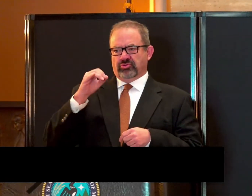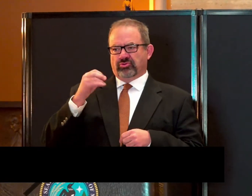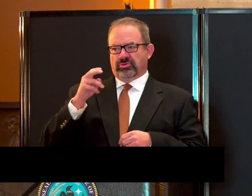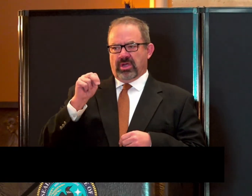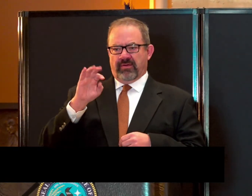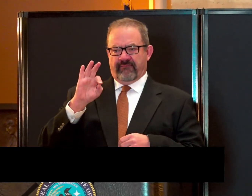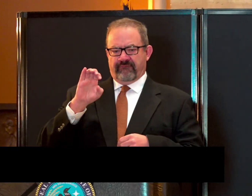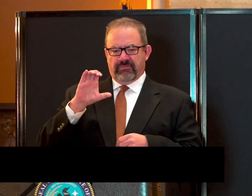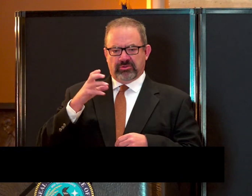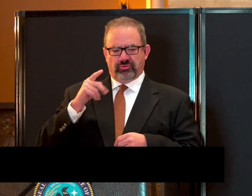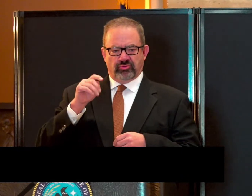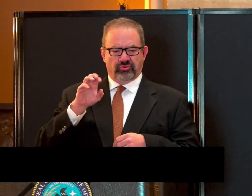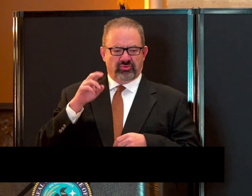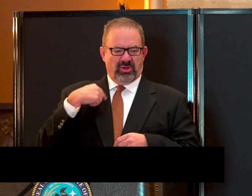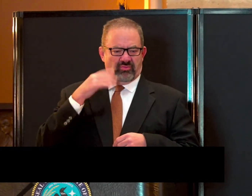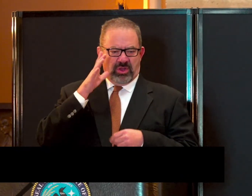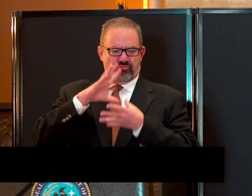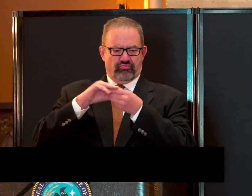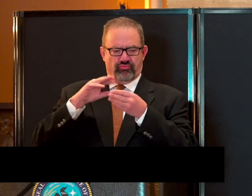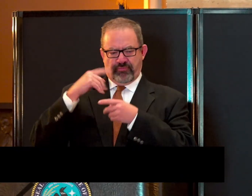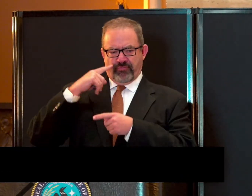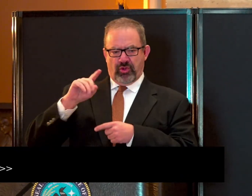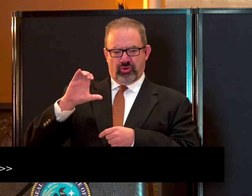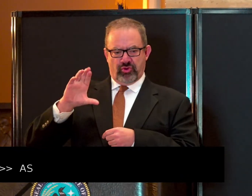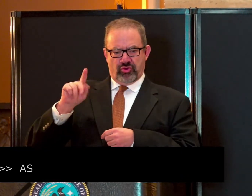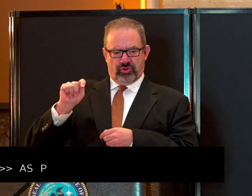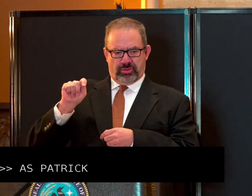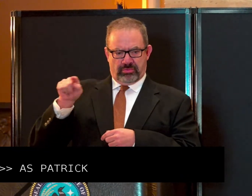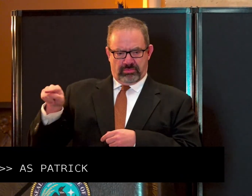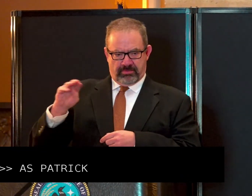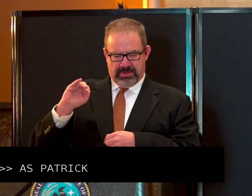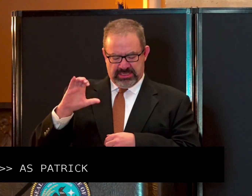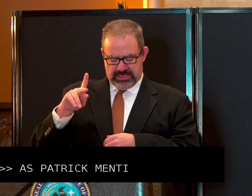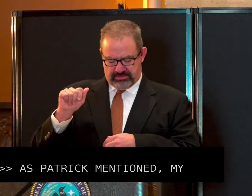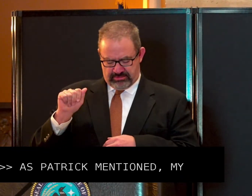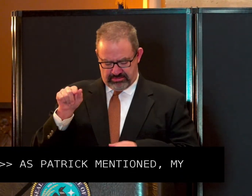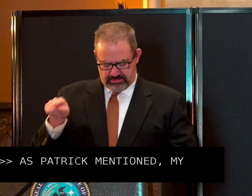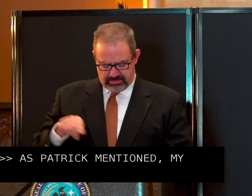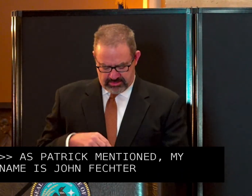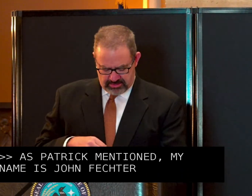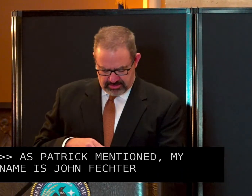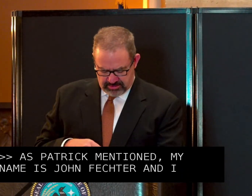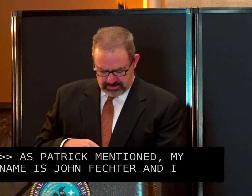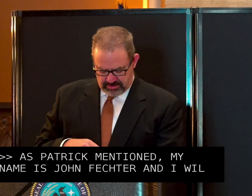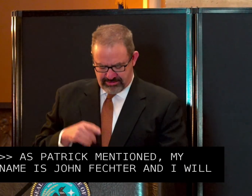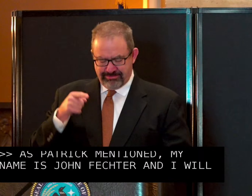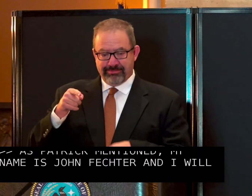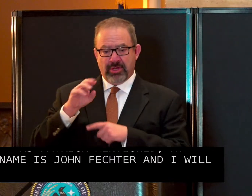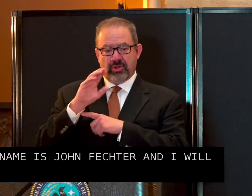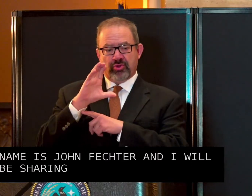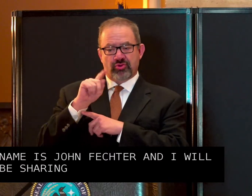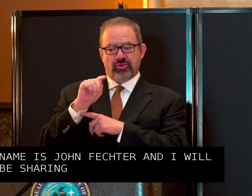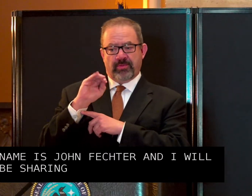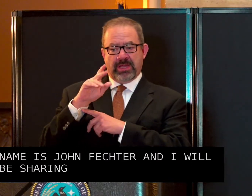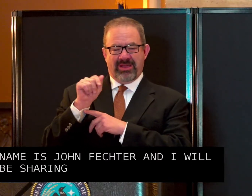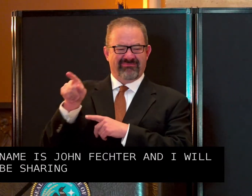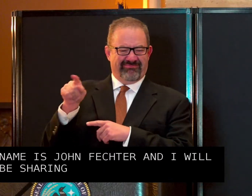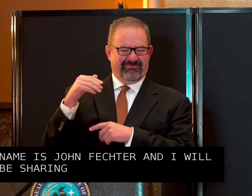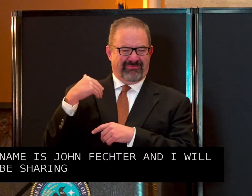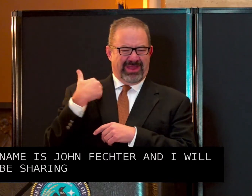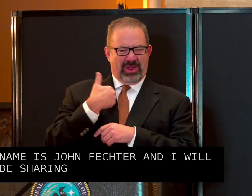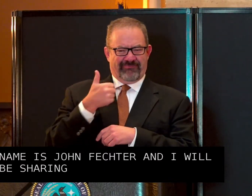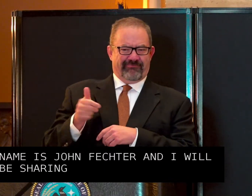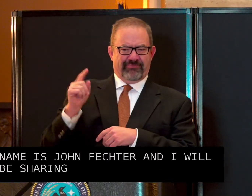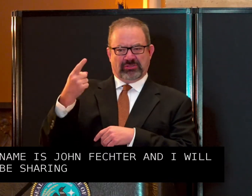As Patrick mentioned, my name is John Fechter, and I will be sharing thoughts from Curt Micka.